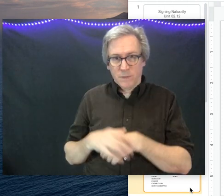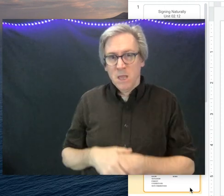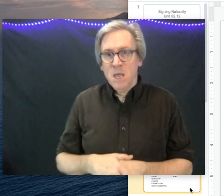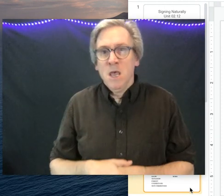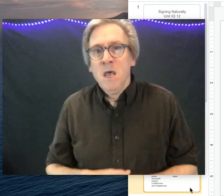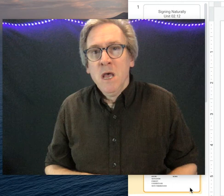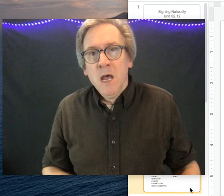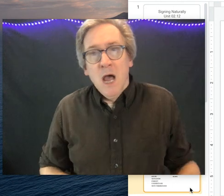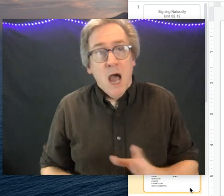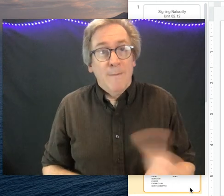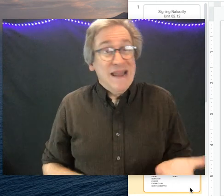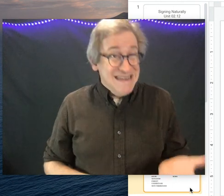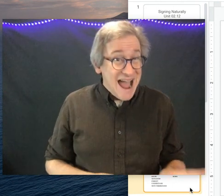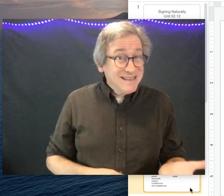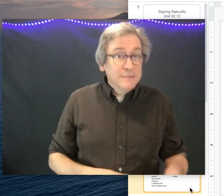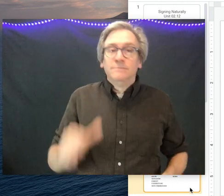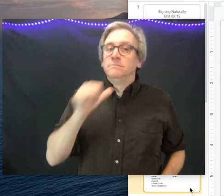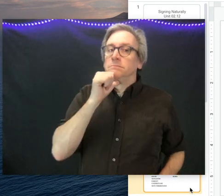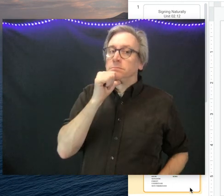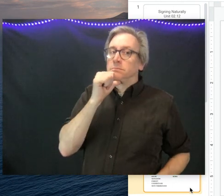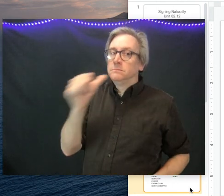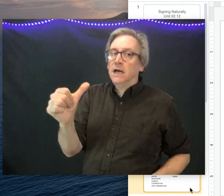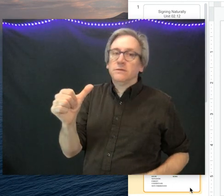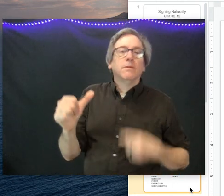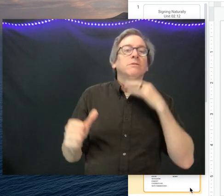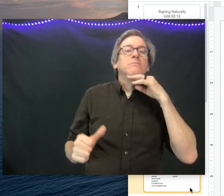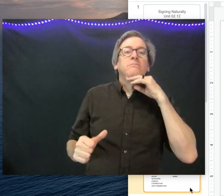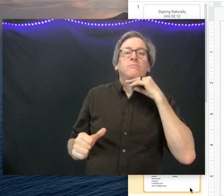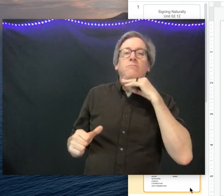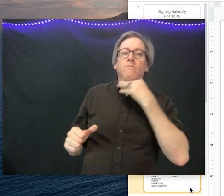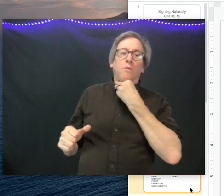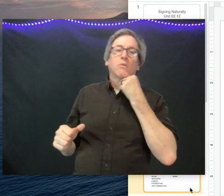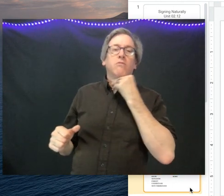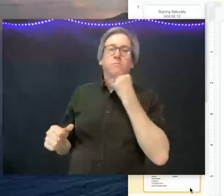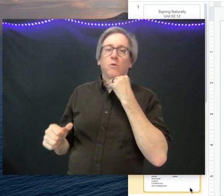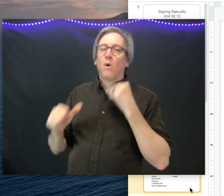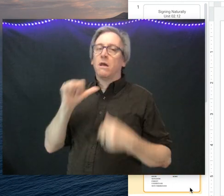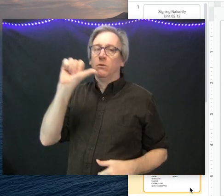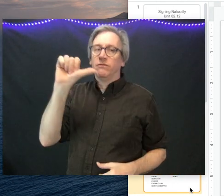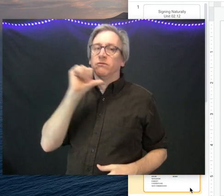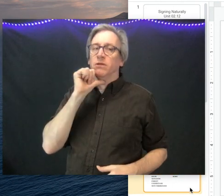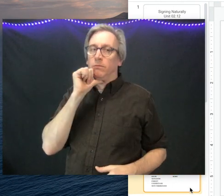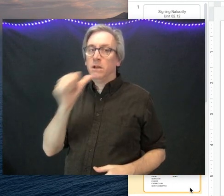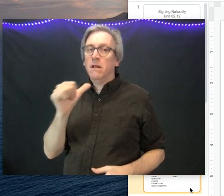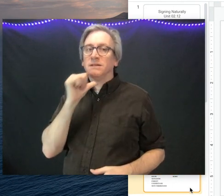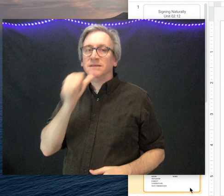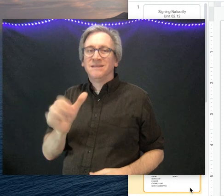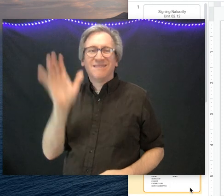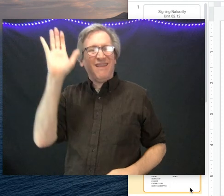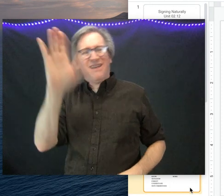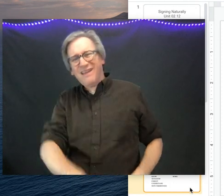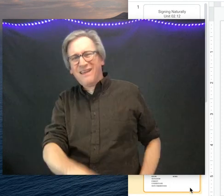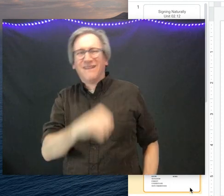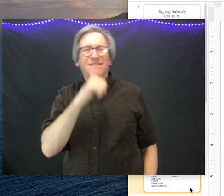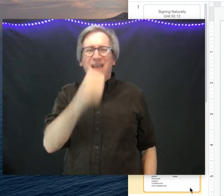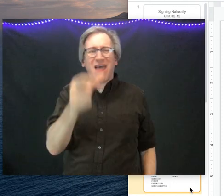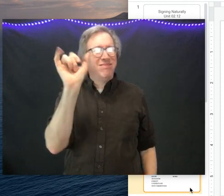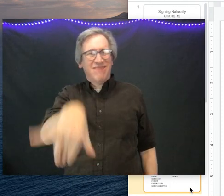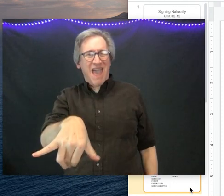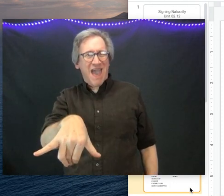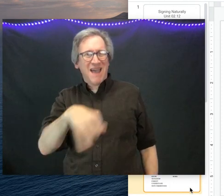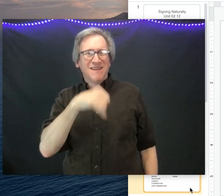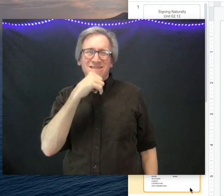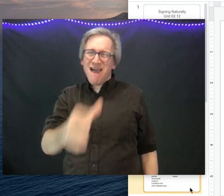Okay. Not. Remember, rubber waddle with your thumb. Not.